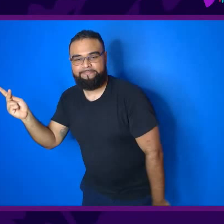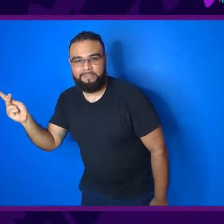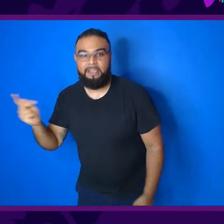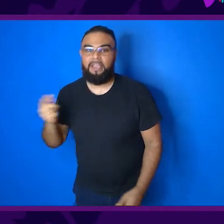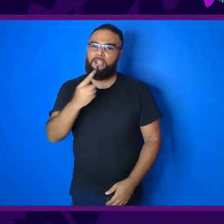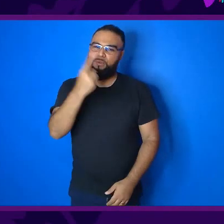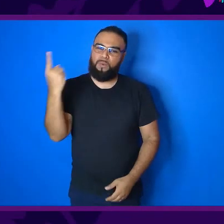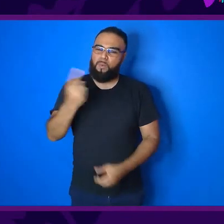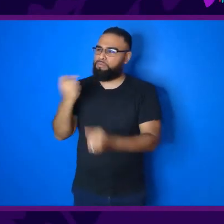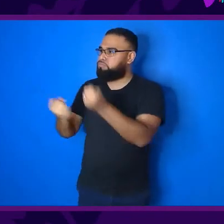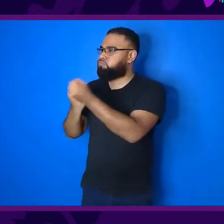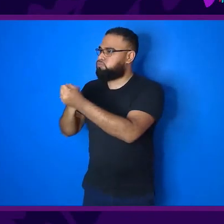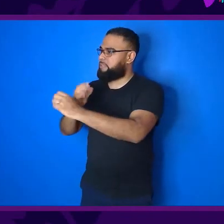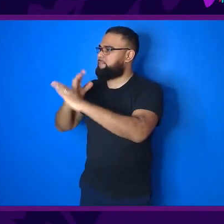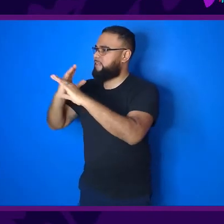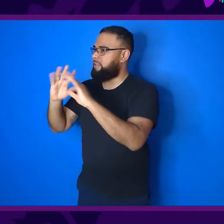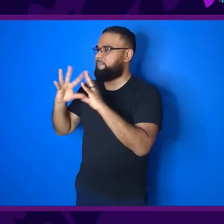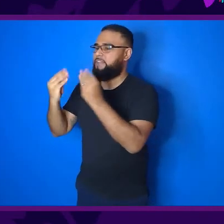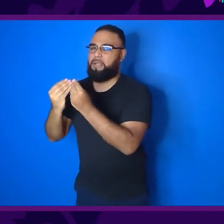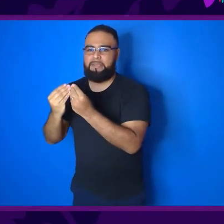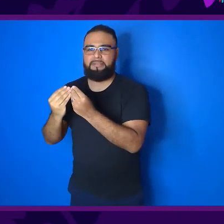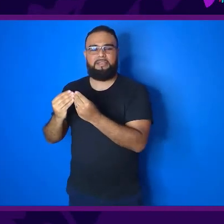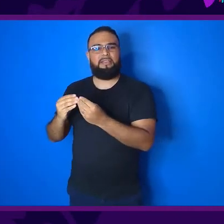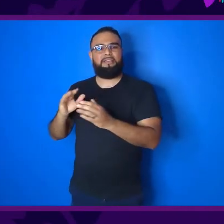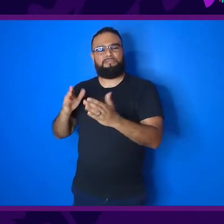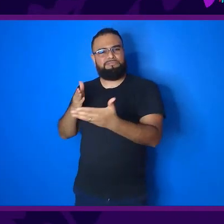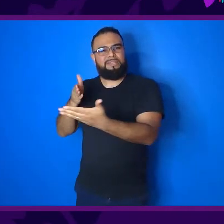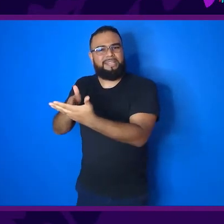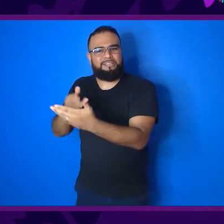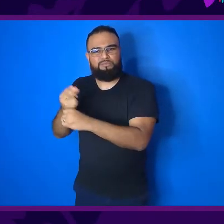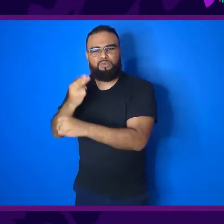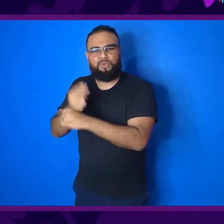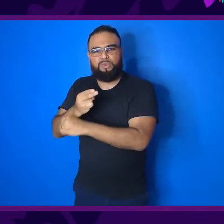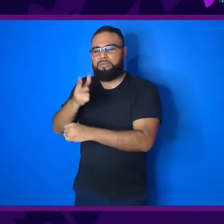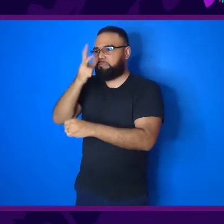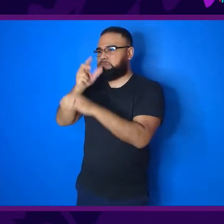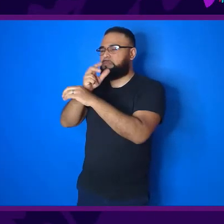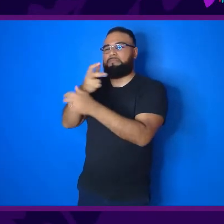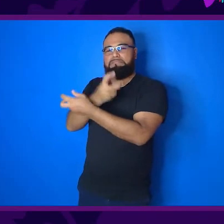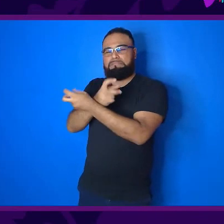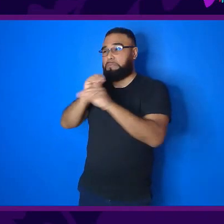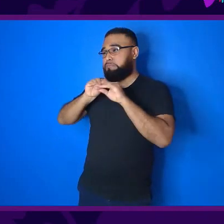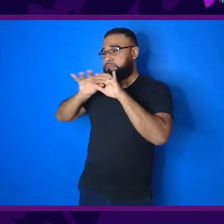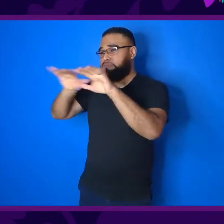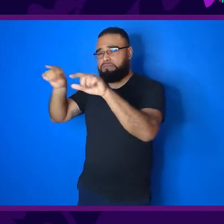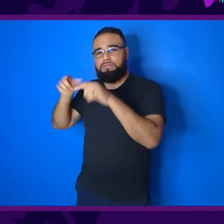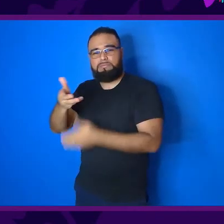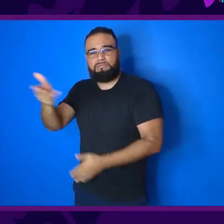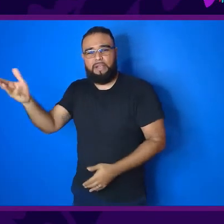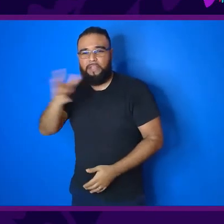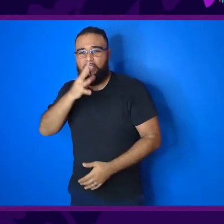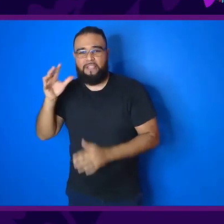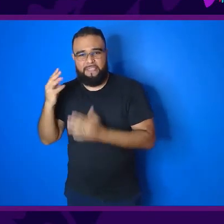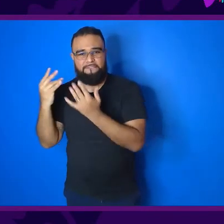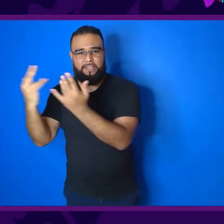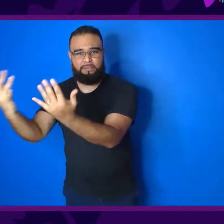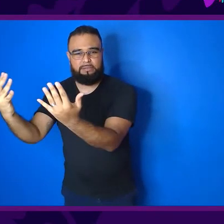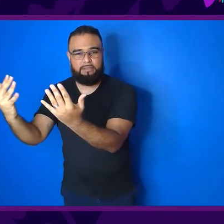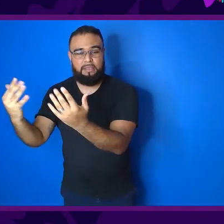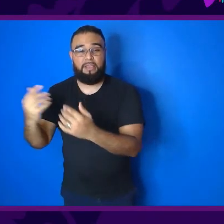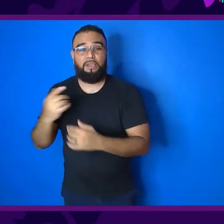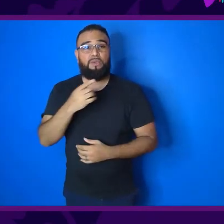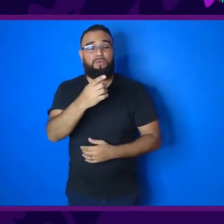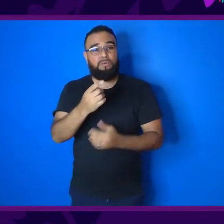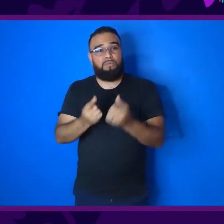use of pesticides in the fields, your work on environmental justice and equity for women and families